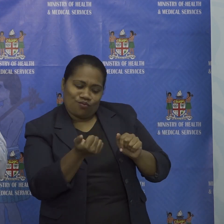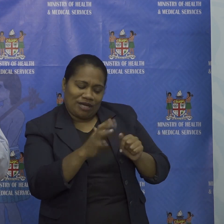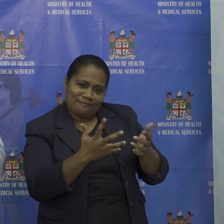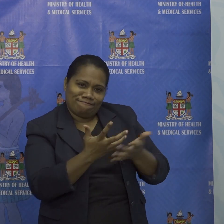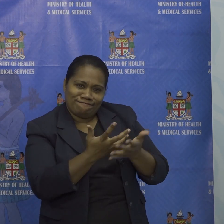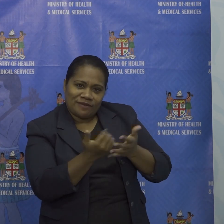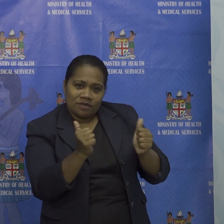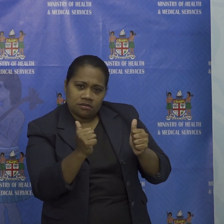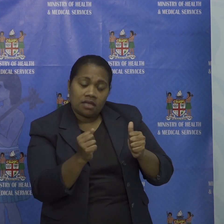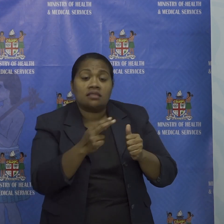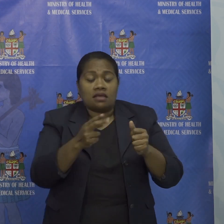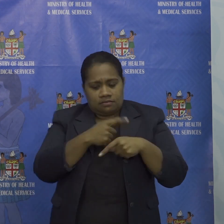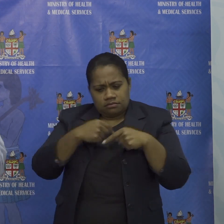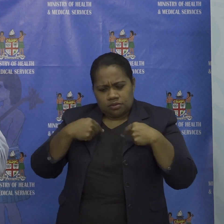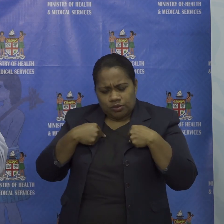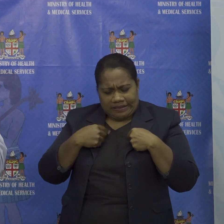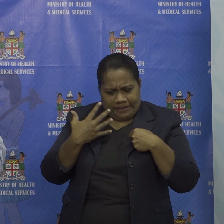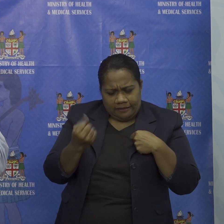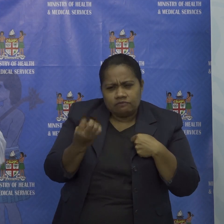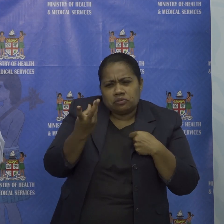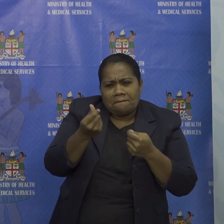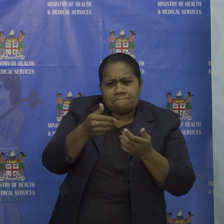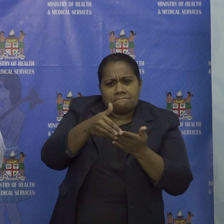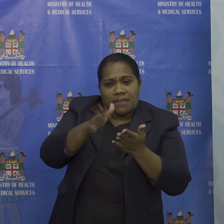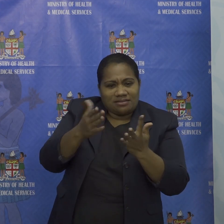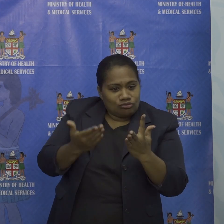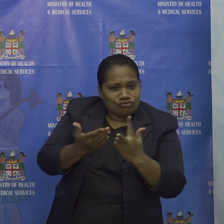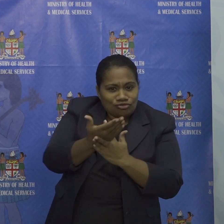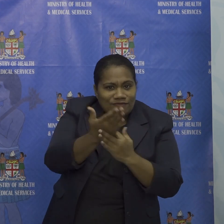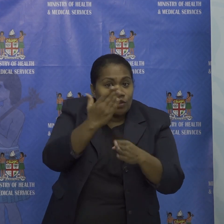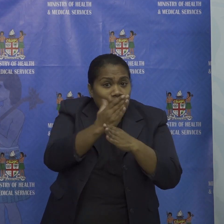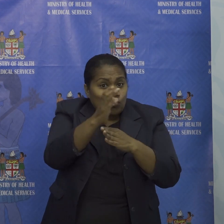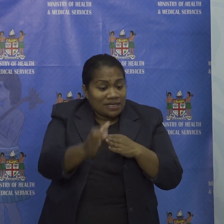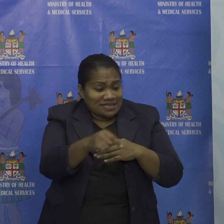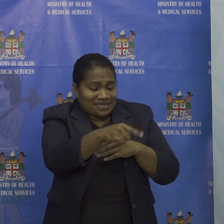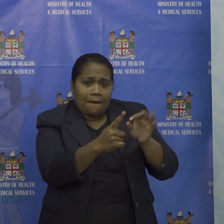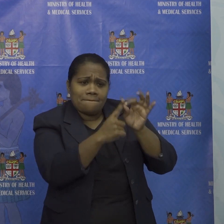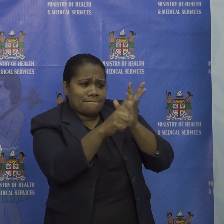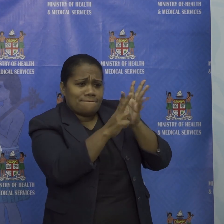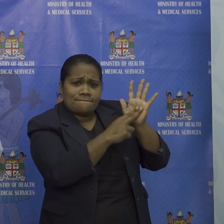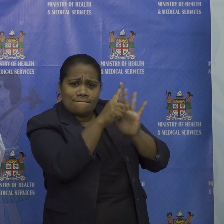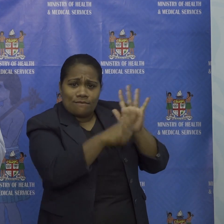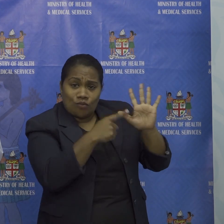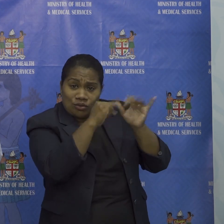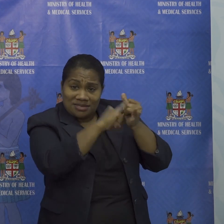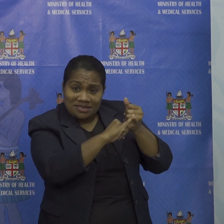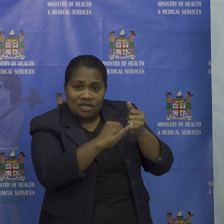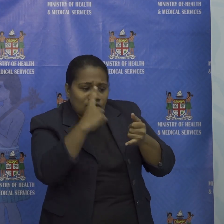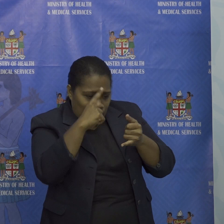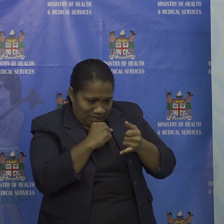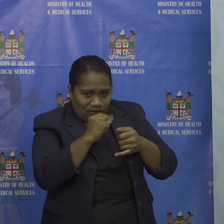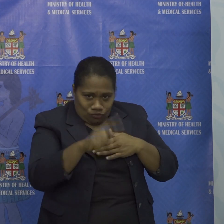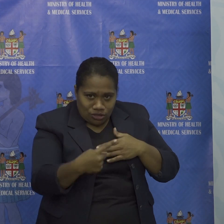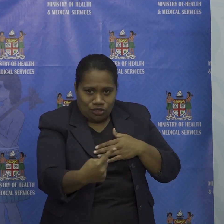actually will have to sort out some passes for the workers in Punjas to be able to keep producing these packages for